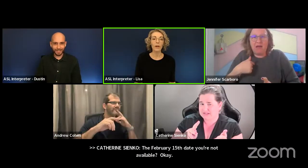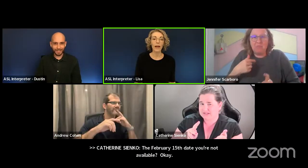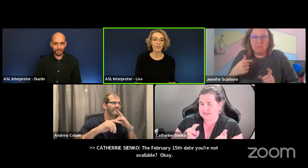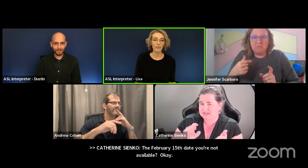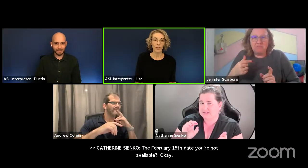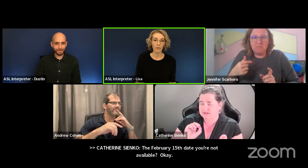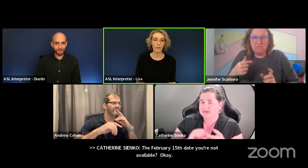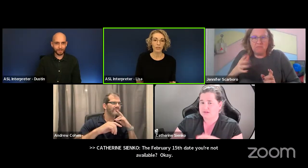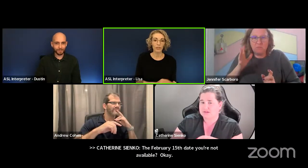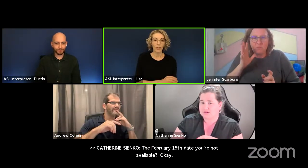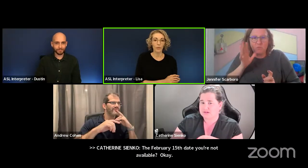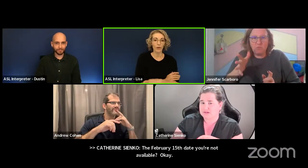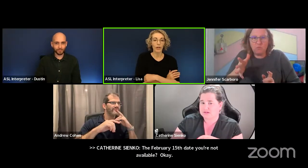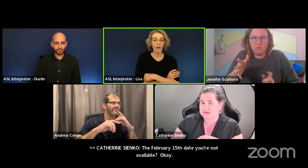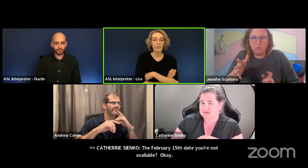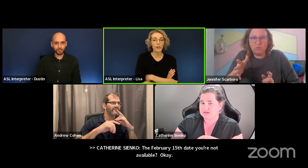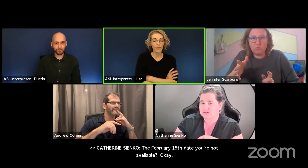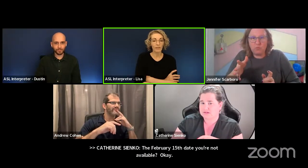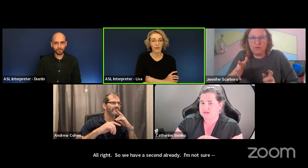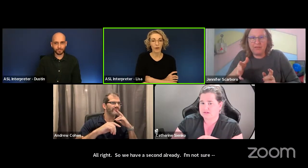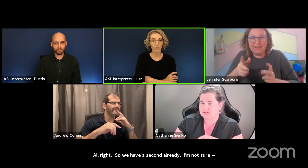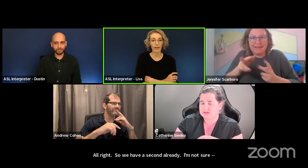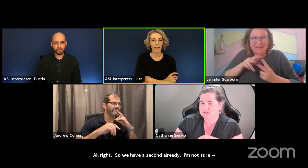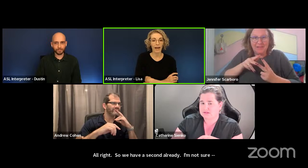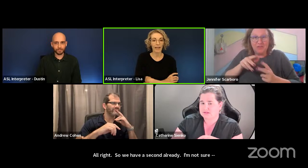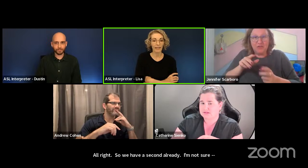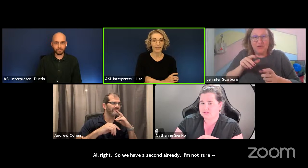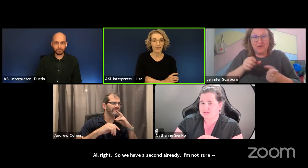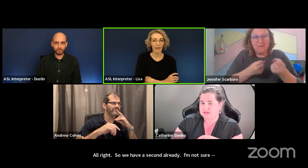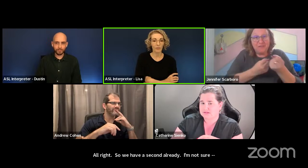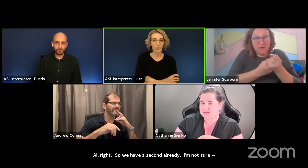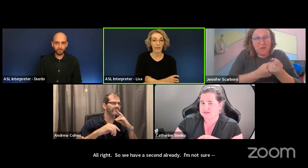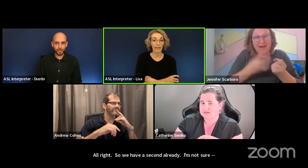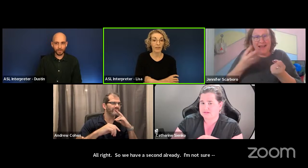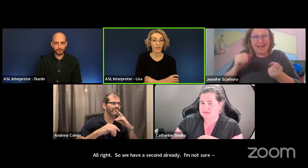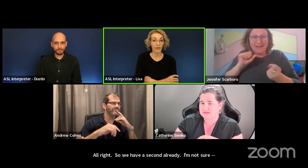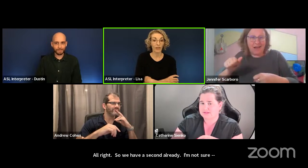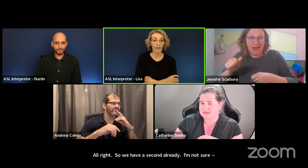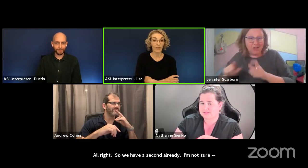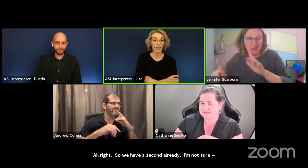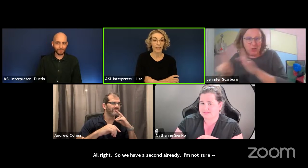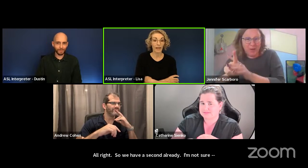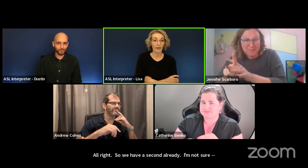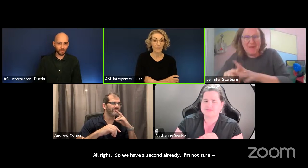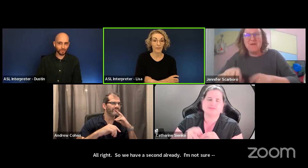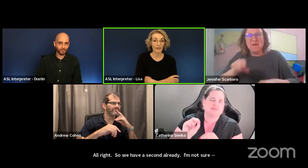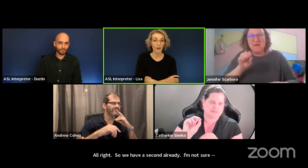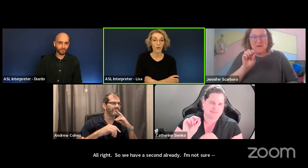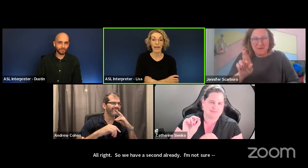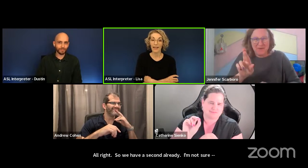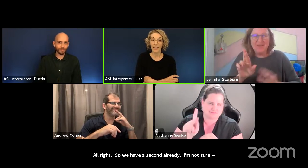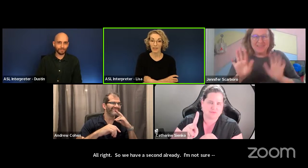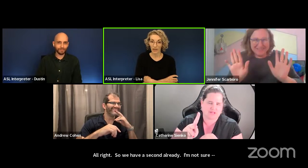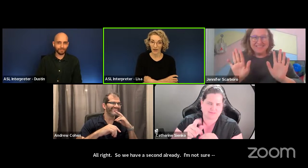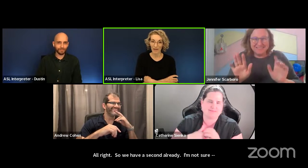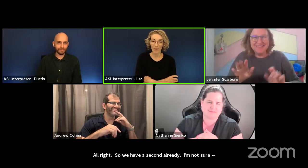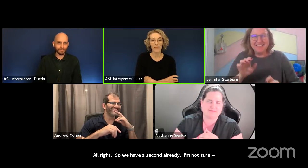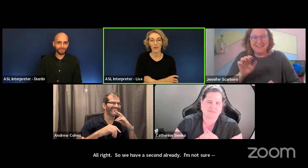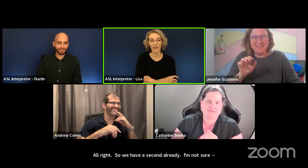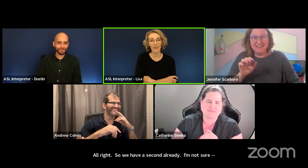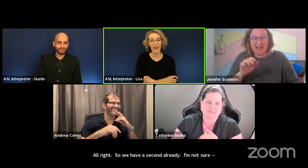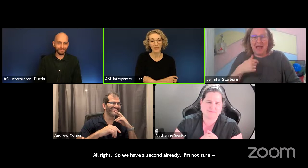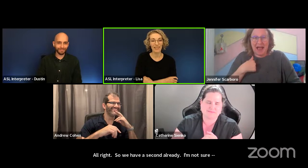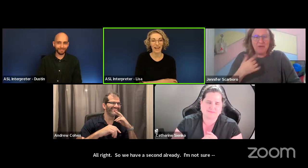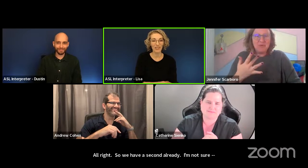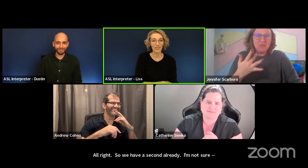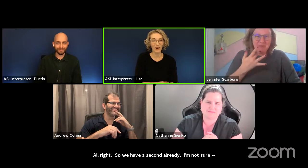We do have to vote, Commissioner Scarborough here. We do have to vote, but I will either vote and not show up. I'll vote